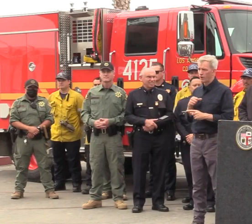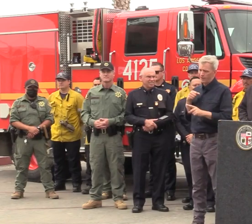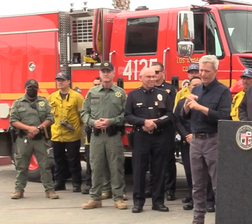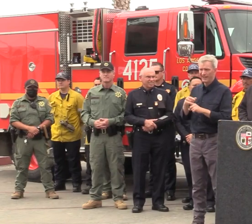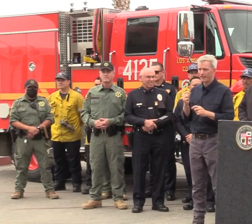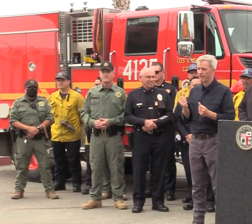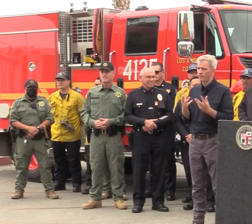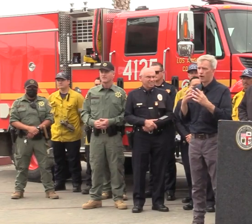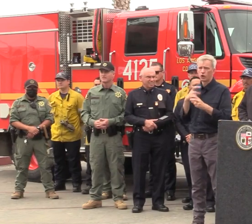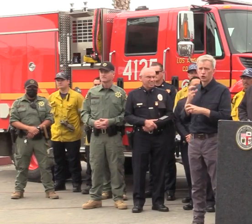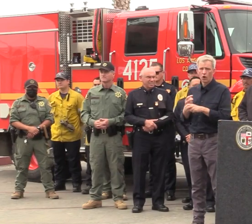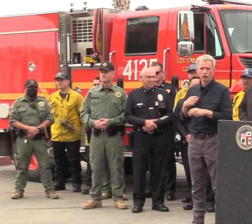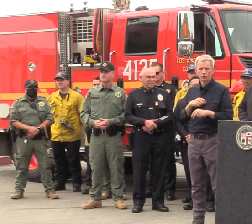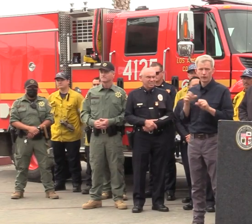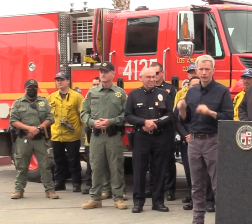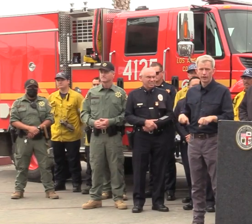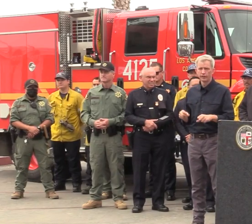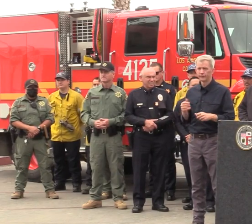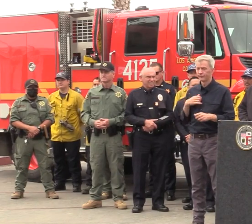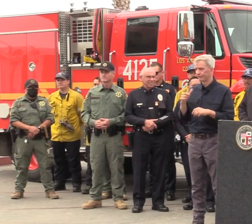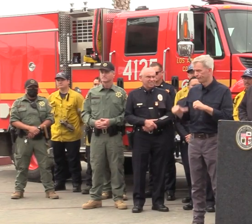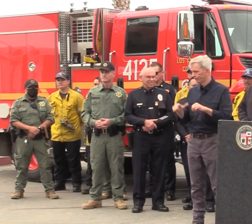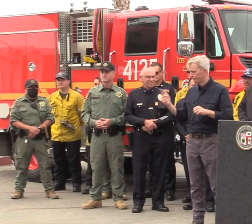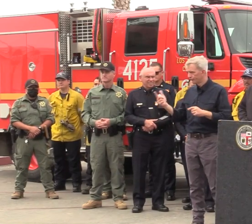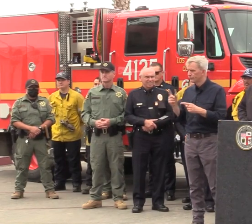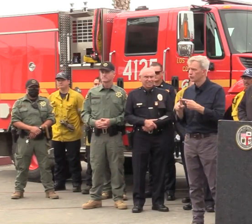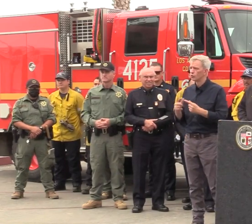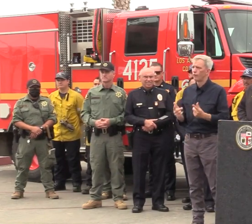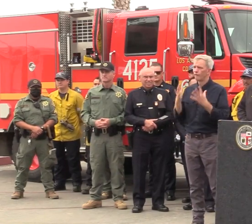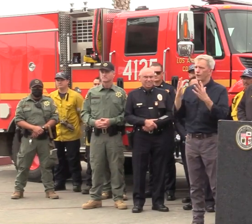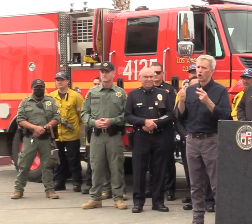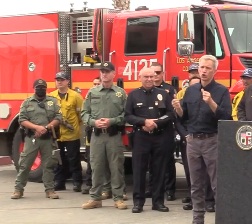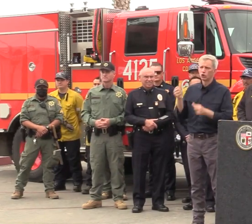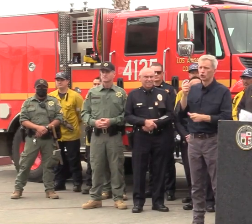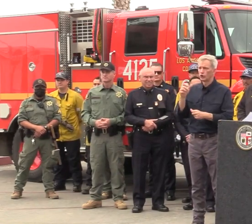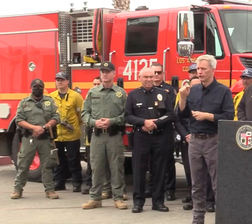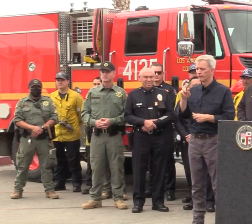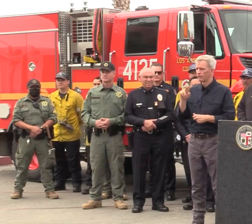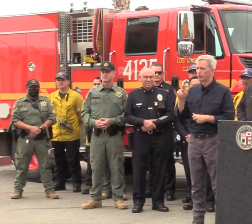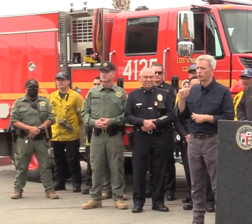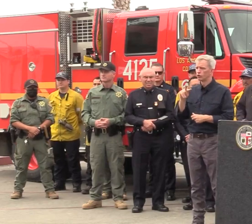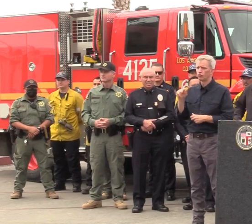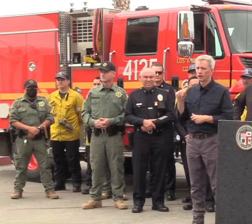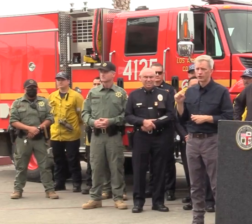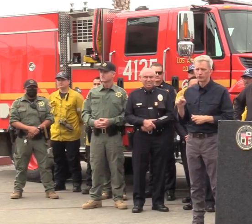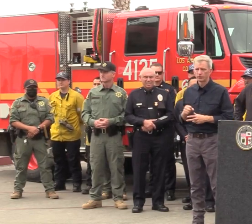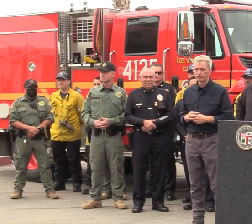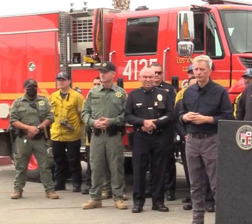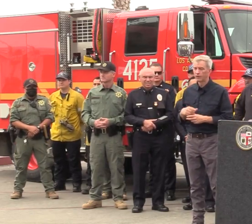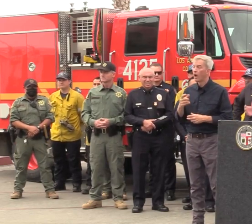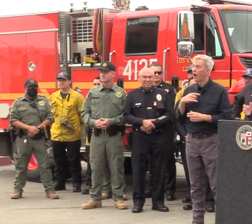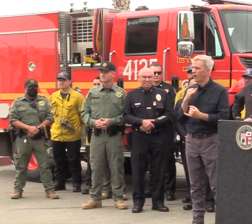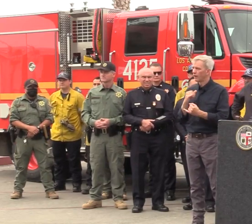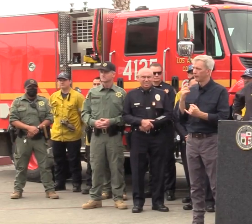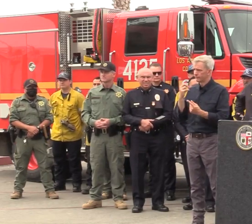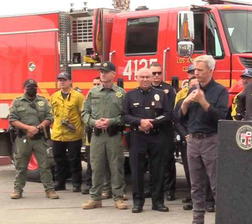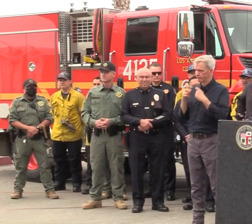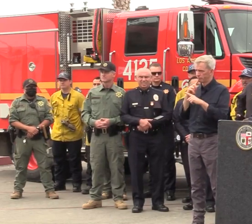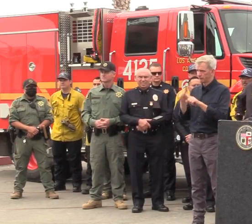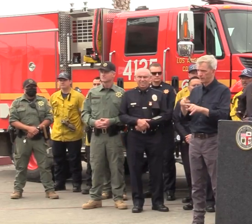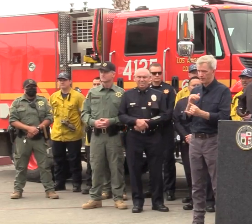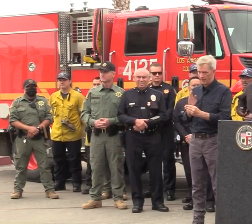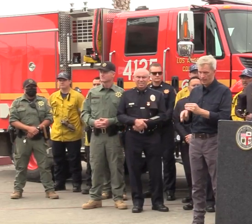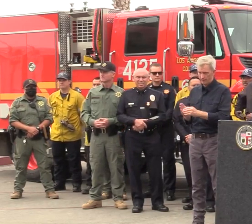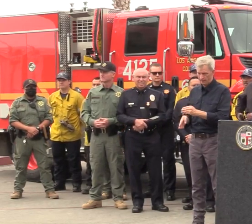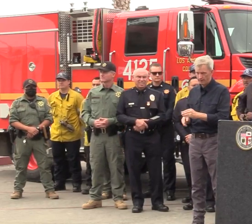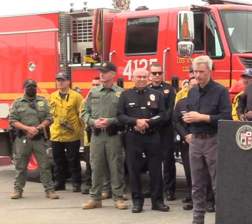as well. With that, let me turn it over to our fire chief. Happy to come back and answer questions. One last thing I'll say that I'm sure is of interest